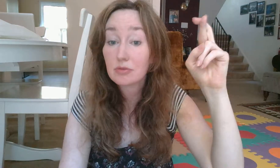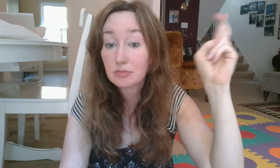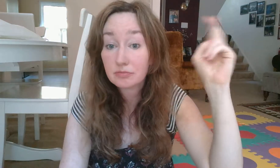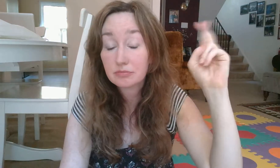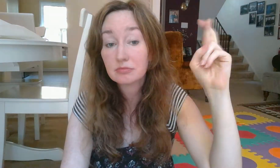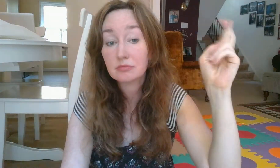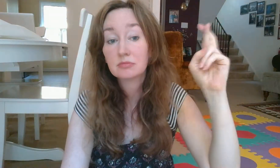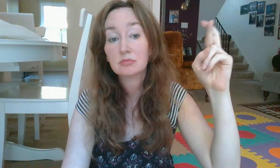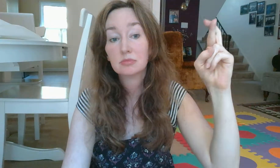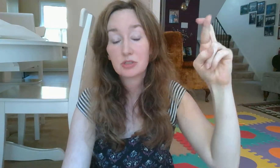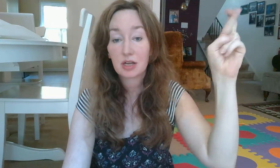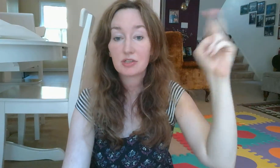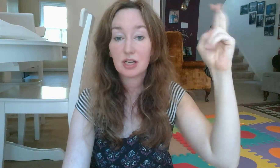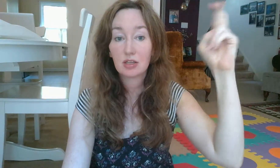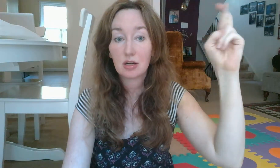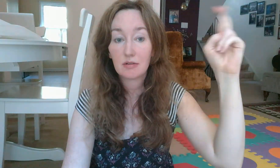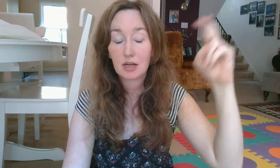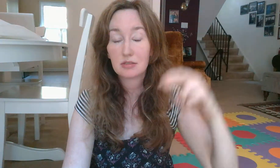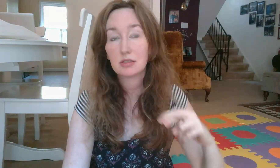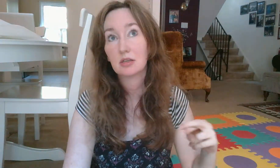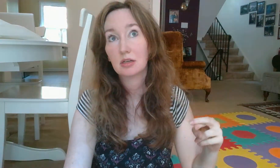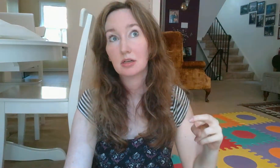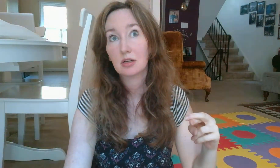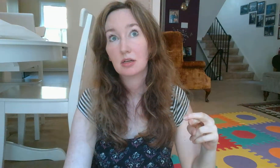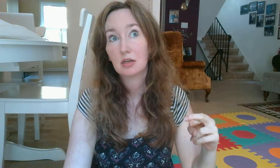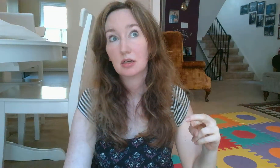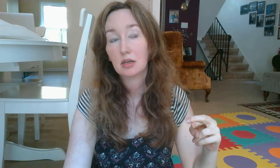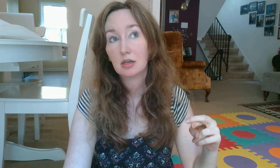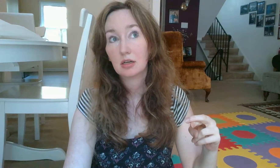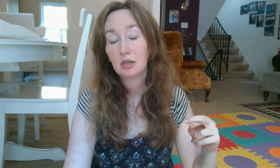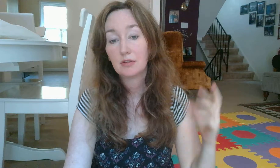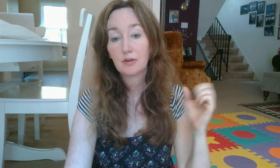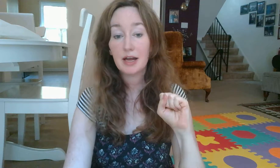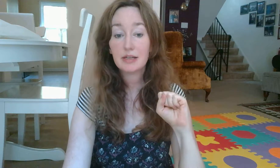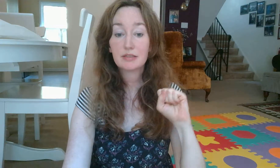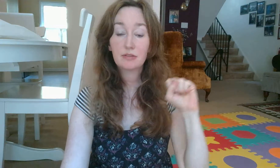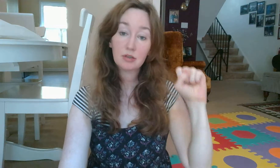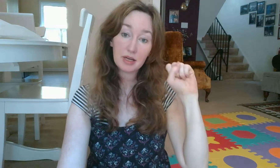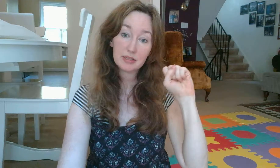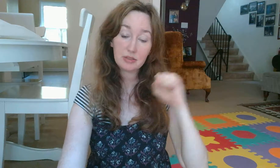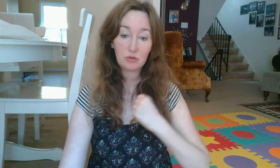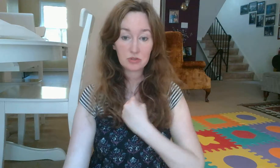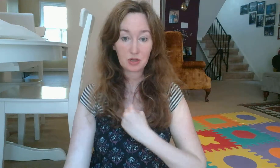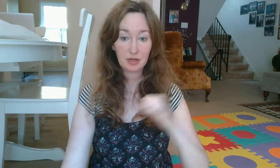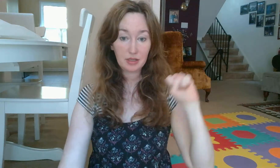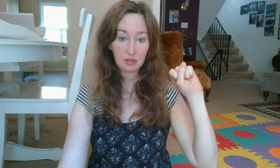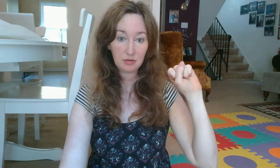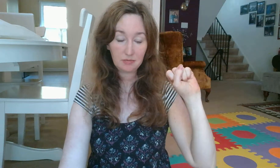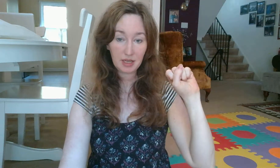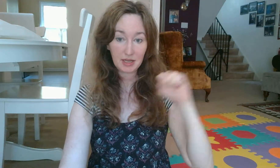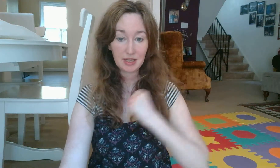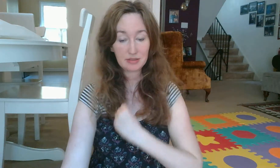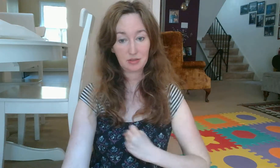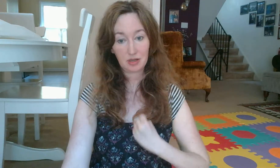restroom? You kind of shake the R around. For S, if you know S, you know sorry. You make an S and you kind